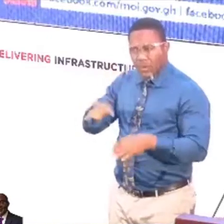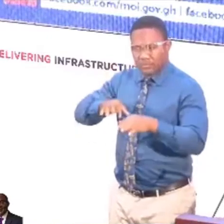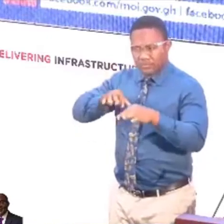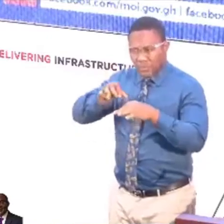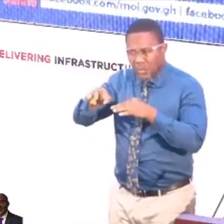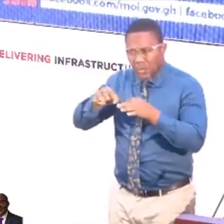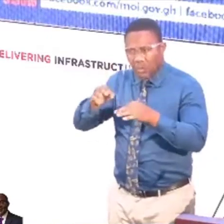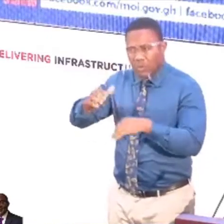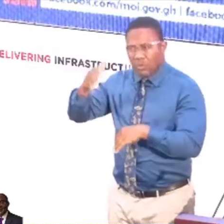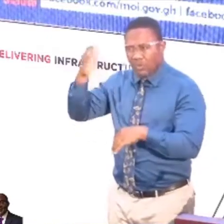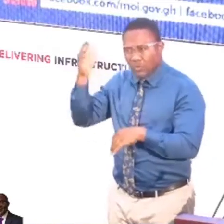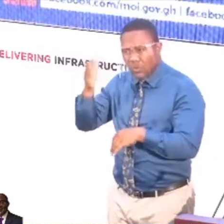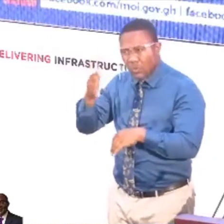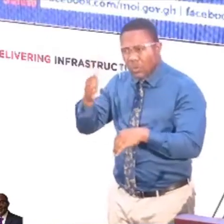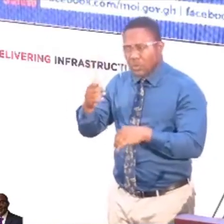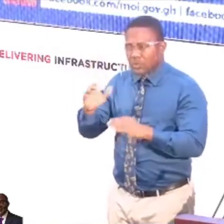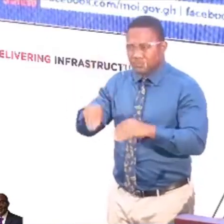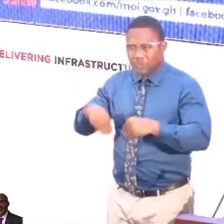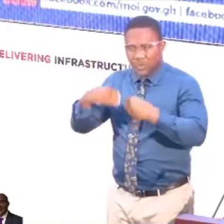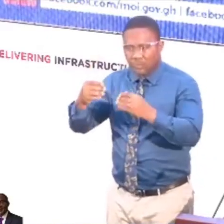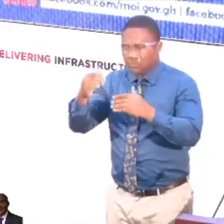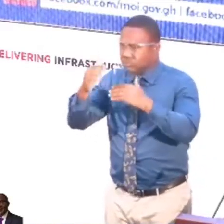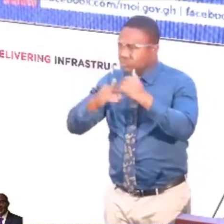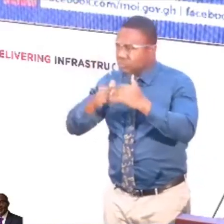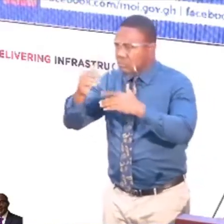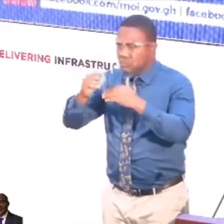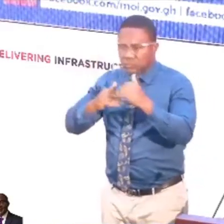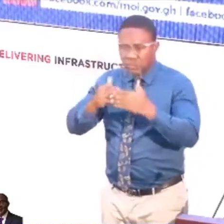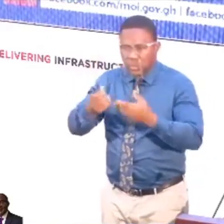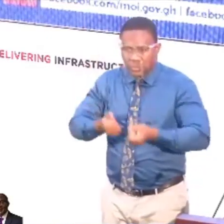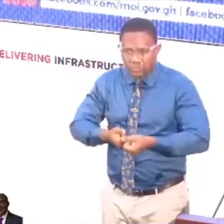the delivering the infrastructure.